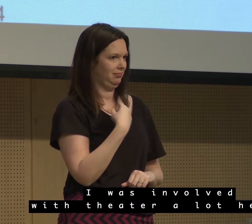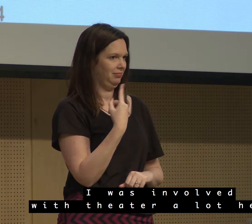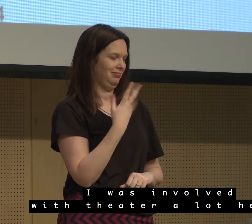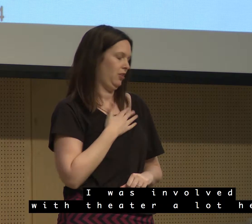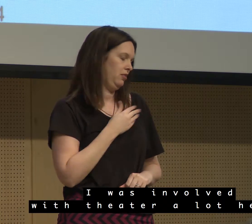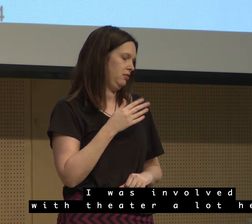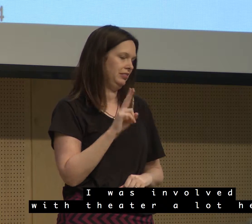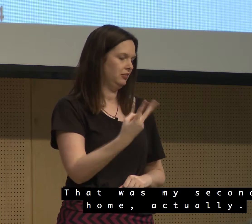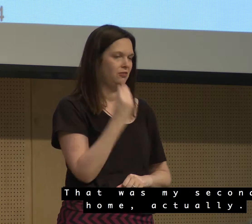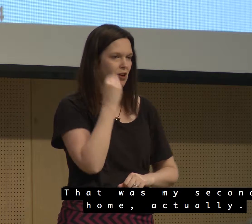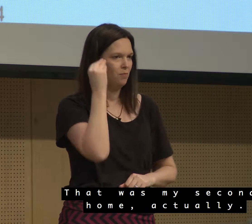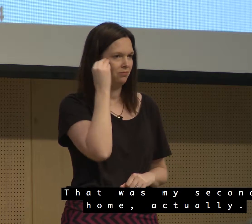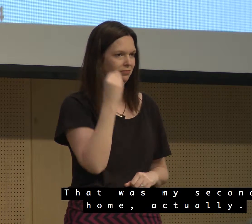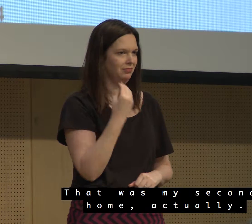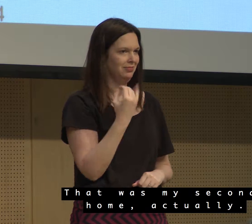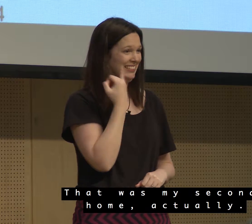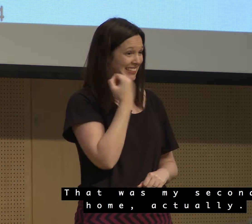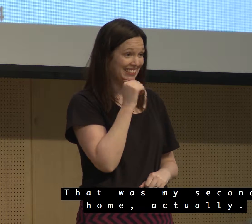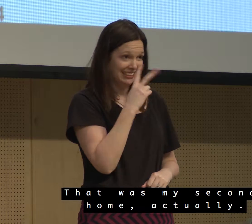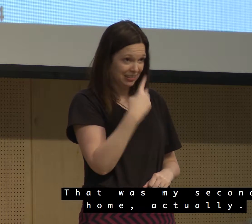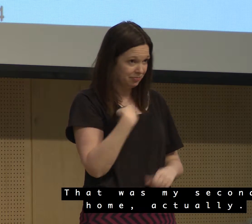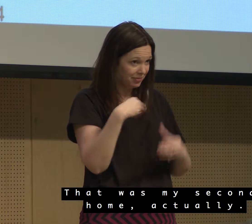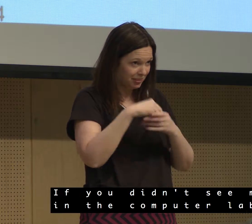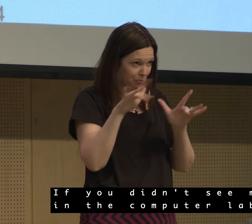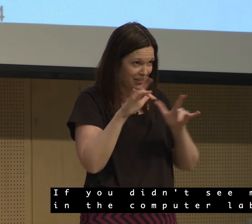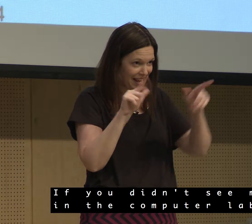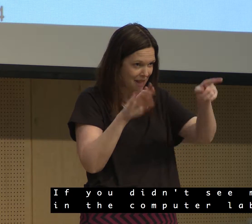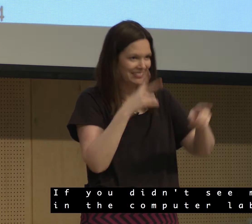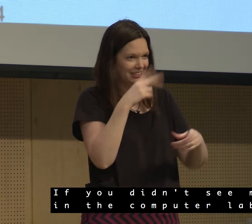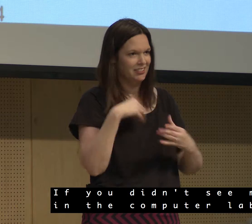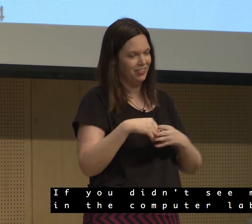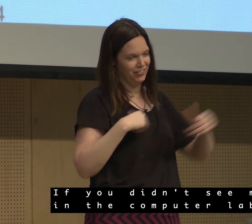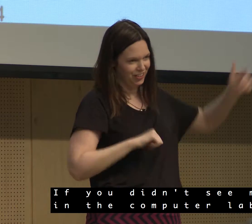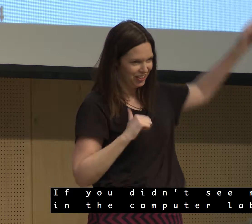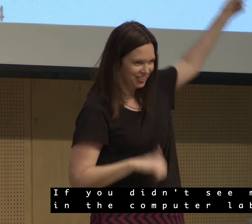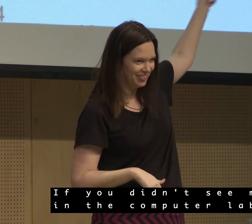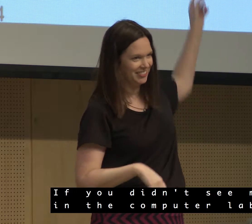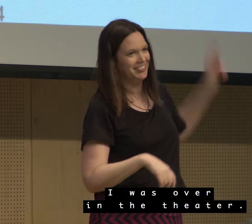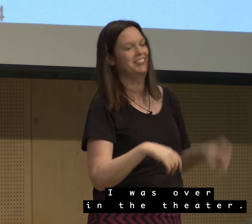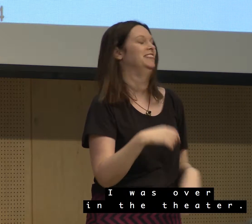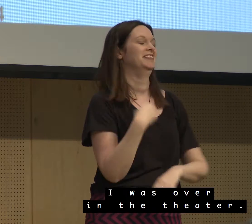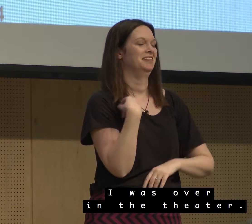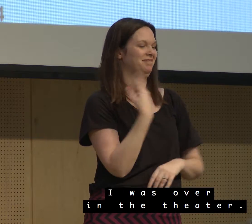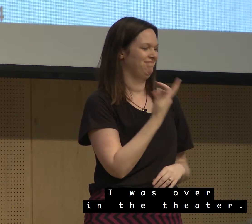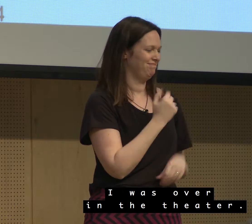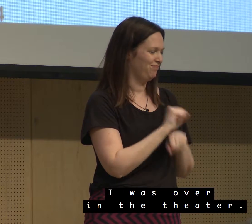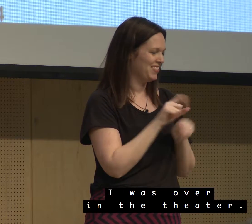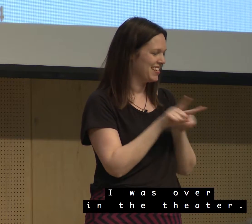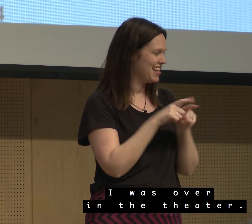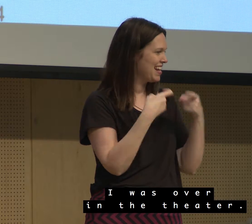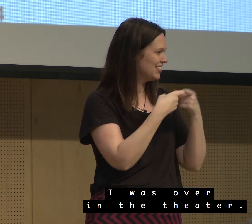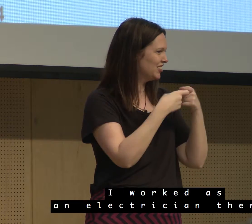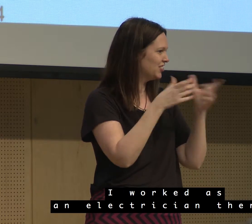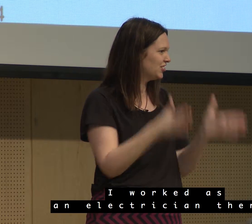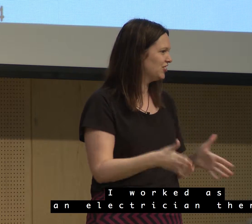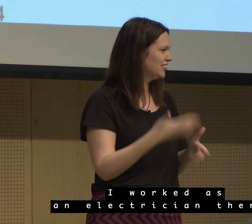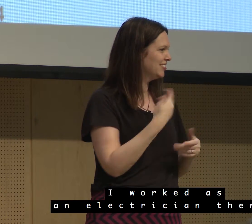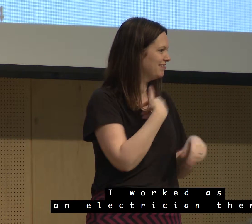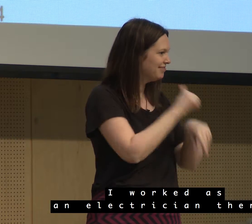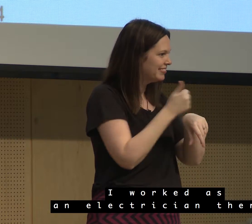here. That was my second home, actually. If you didn't see me in the computer lab, I was over in the theater. I worked as an